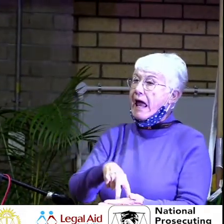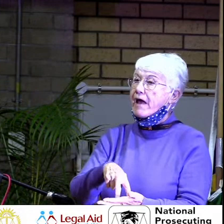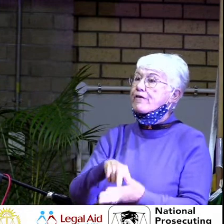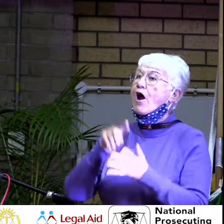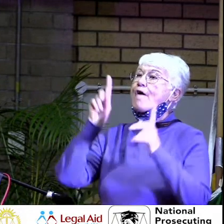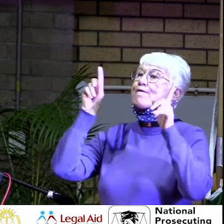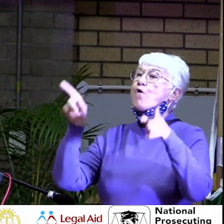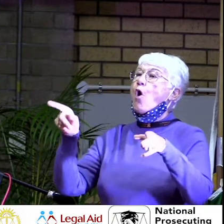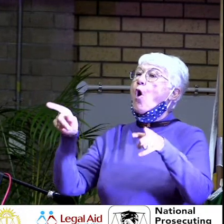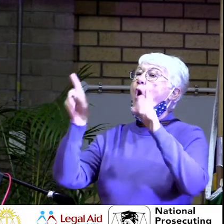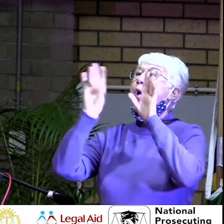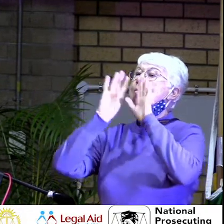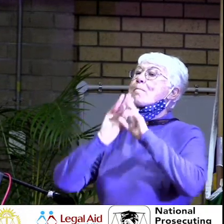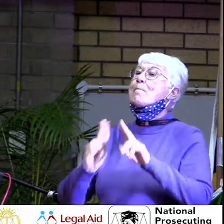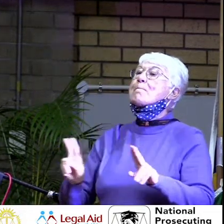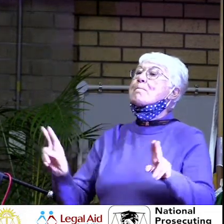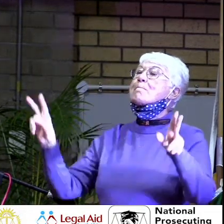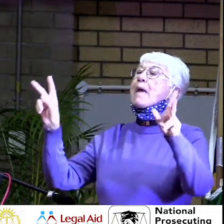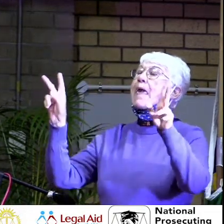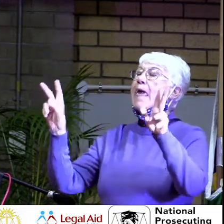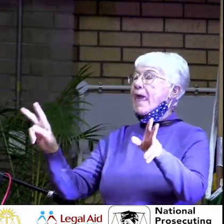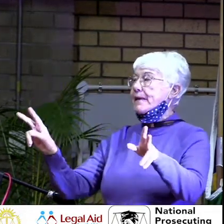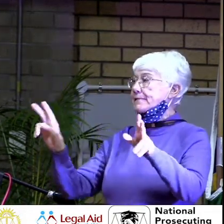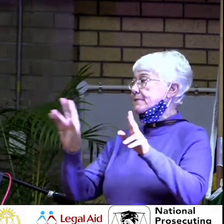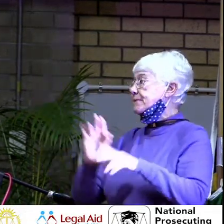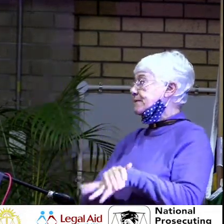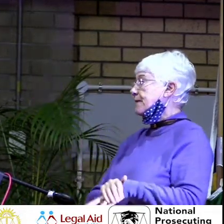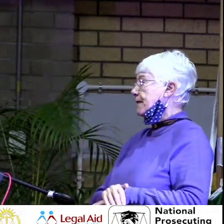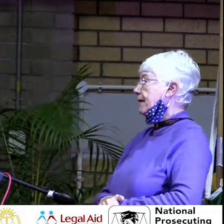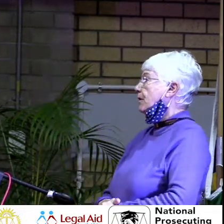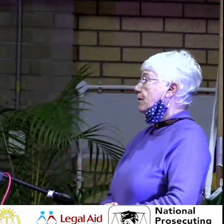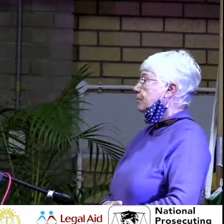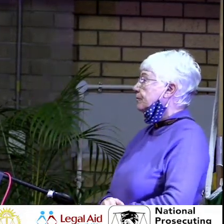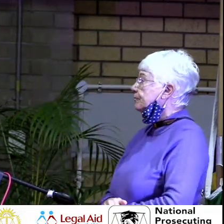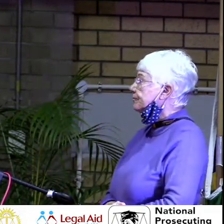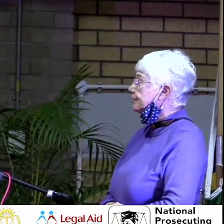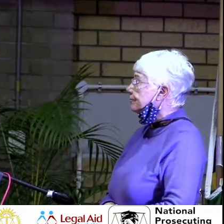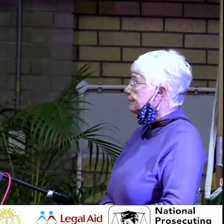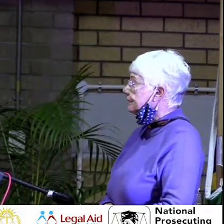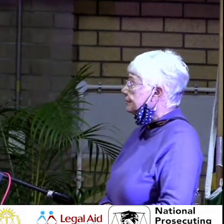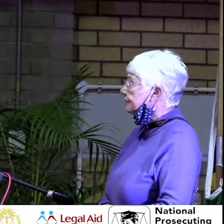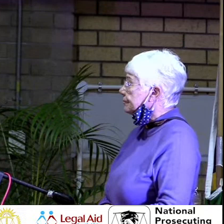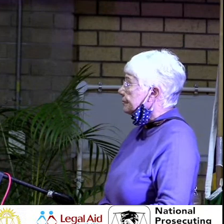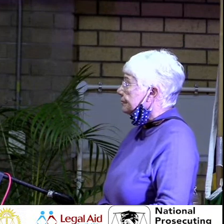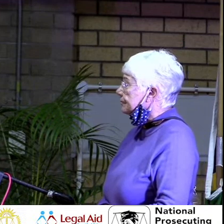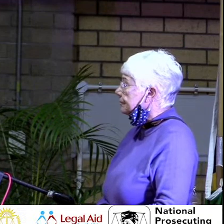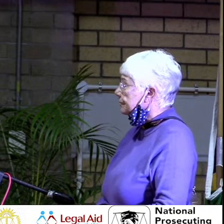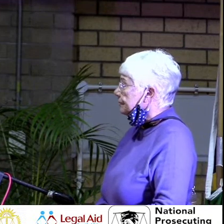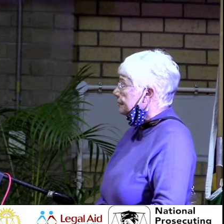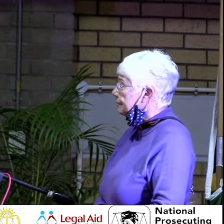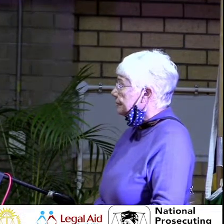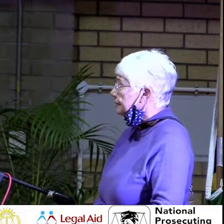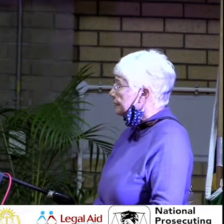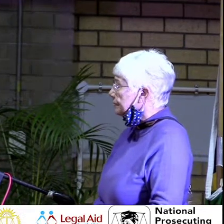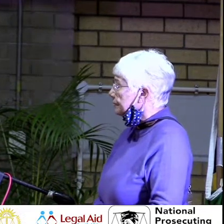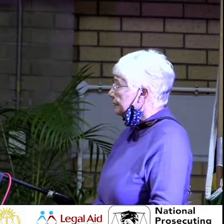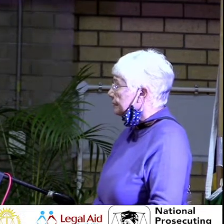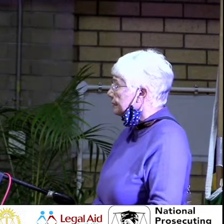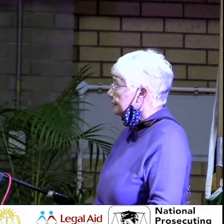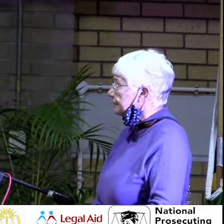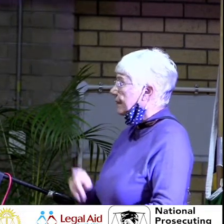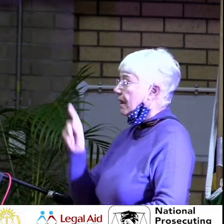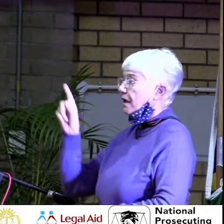peace, we stand for love. So I'll call upon now SAPS, Major General